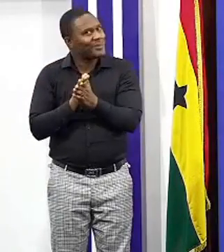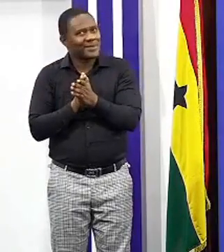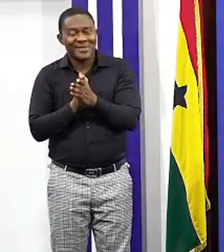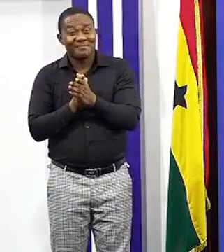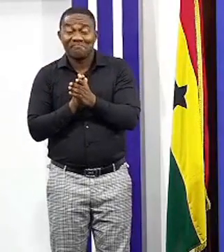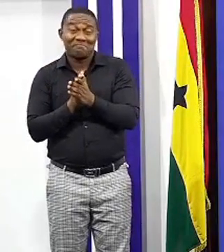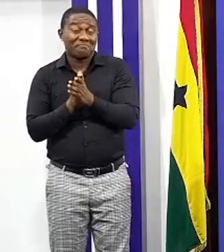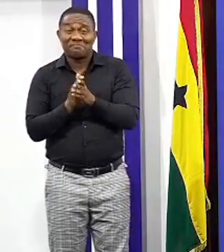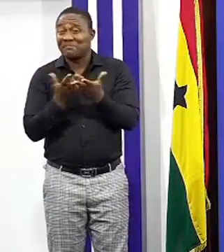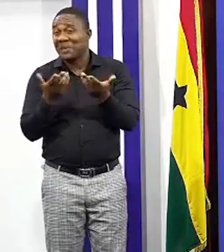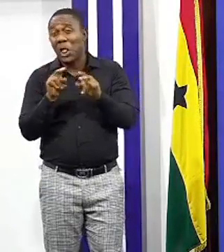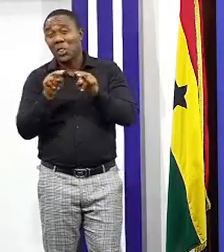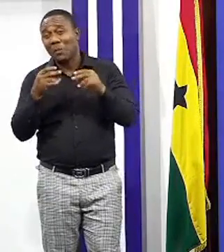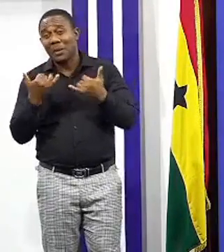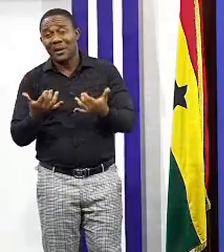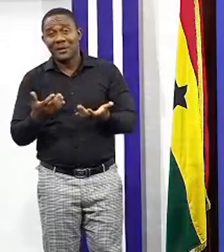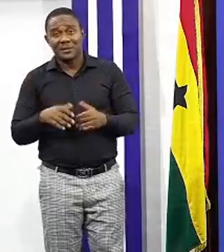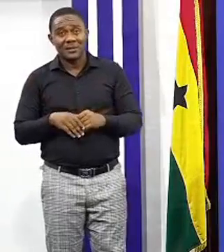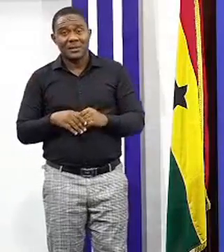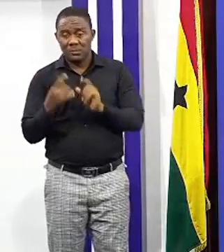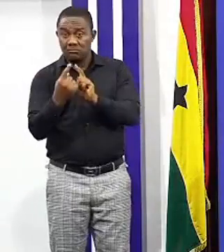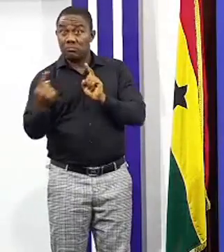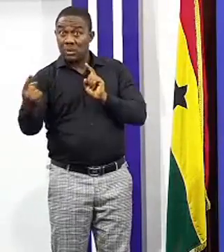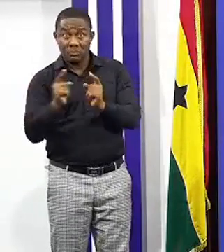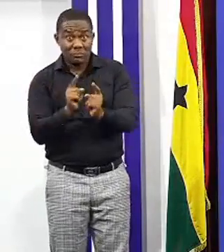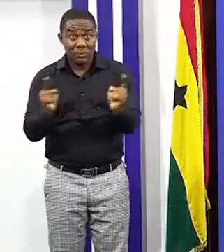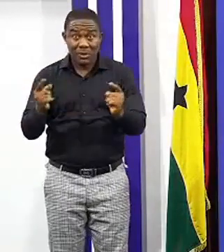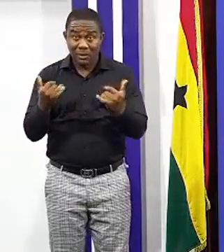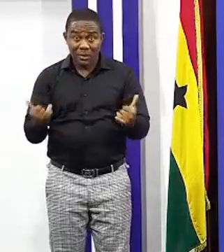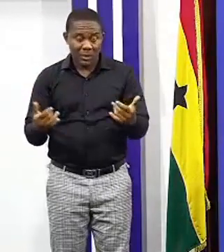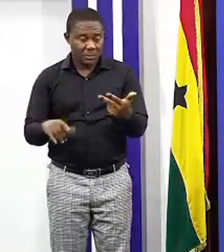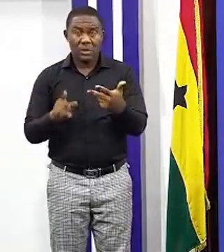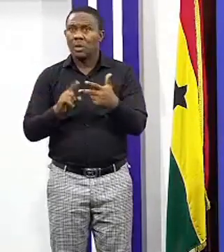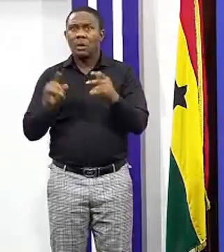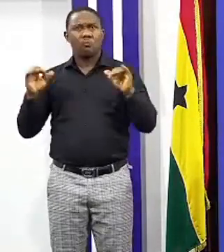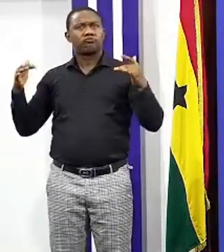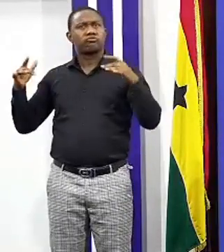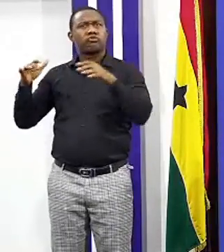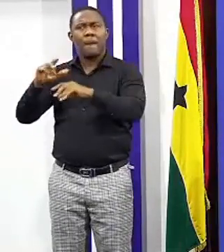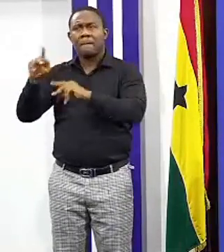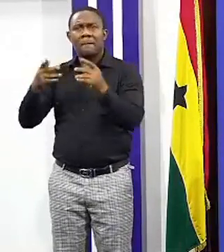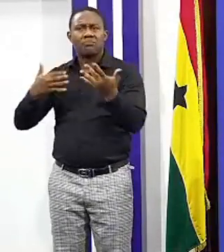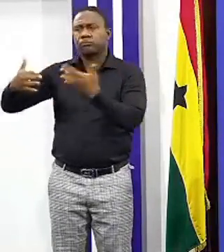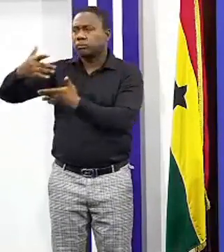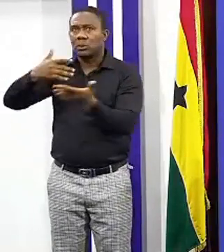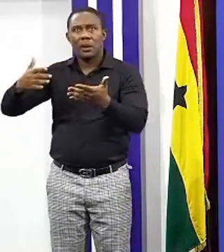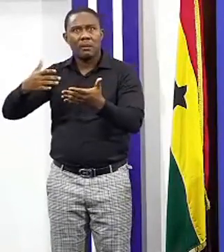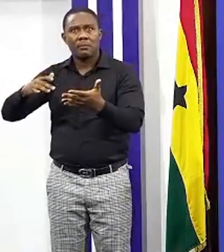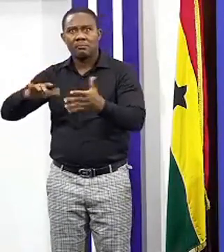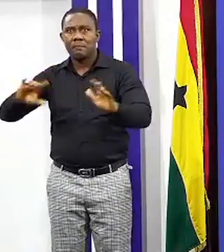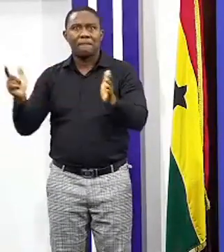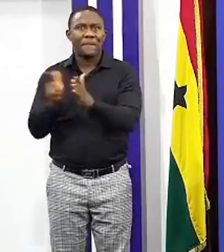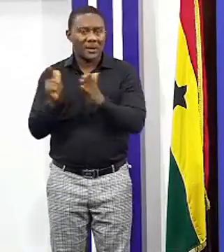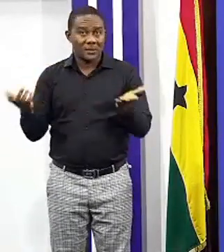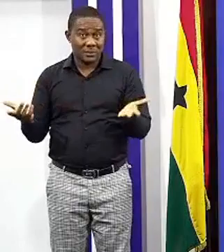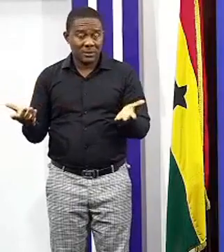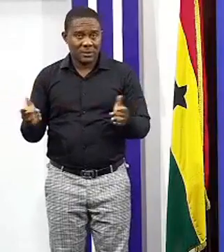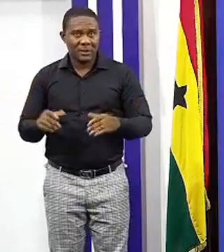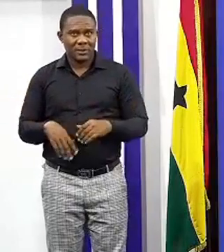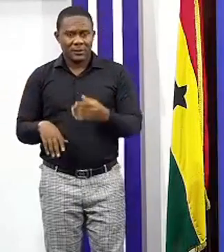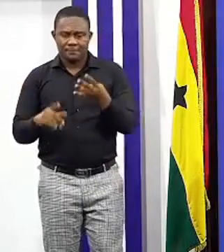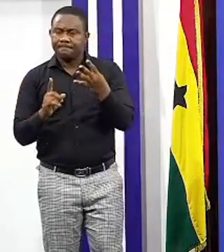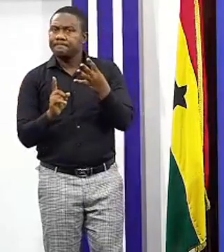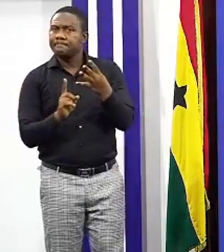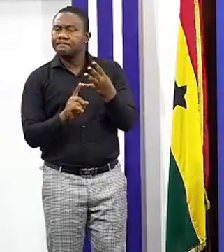normal in the country, social distancing, ban on social gatherings, and also ban